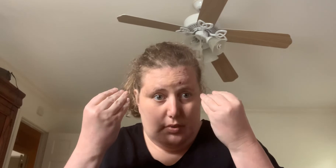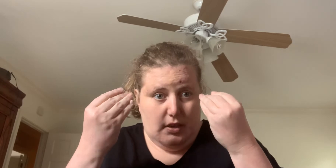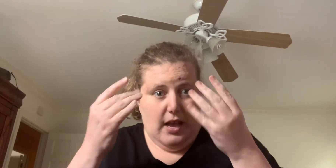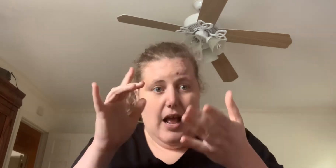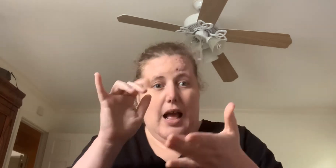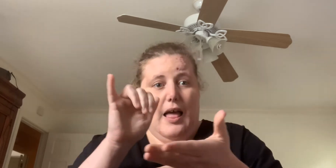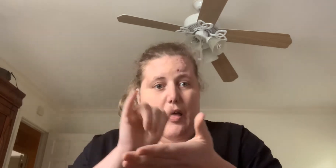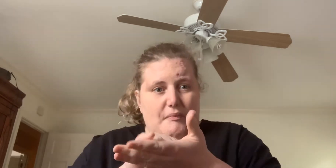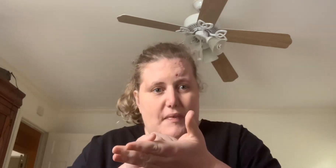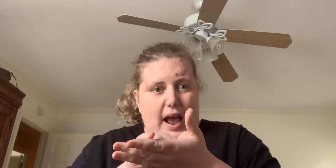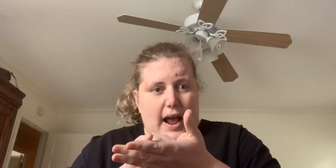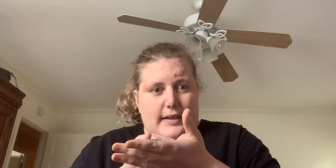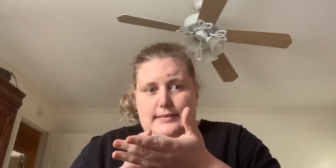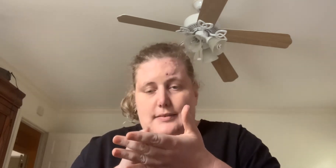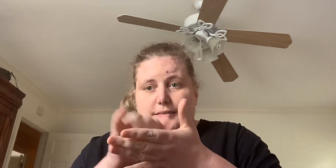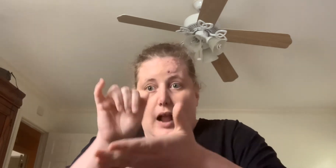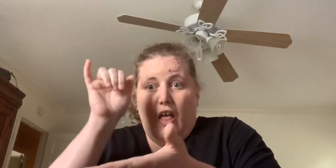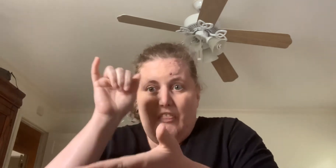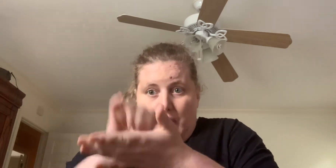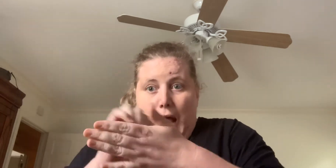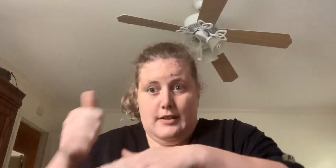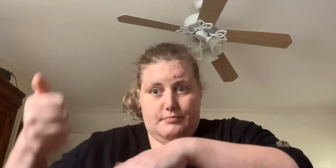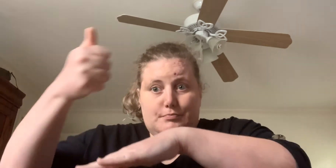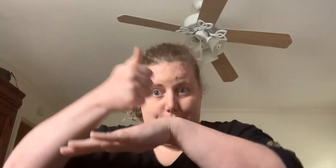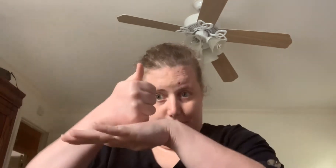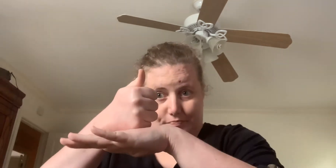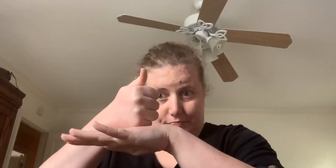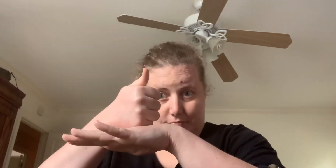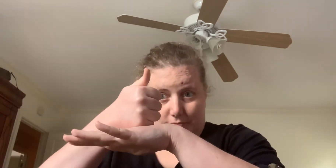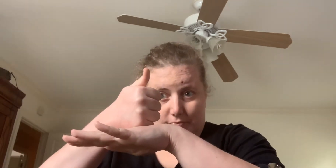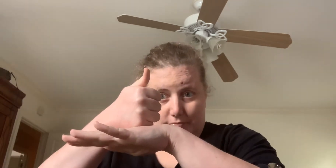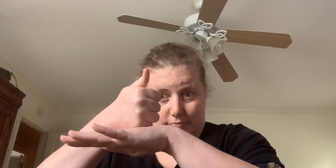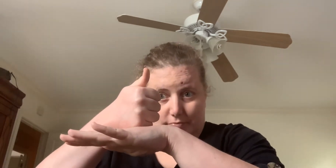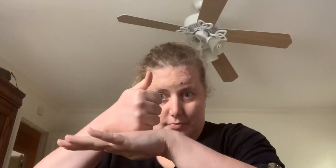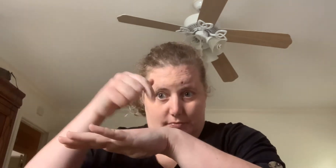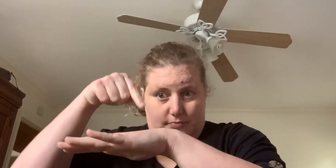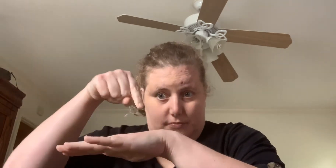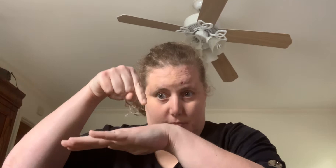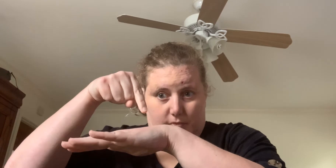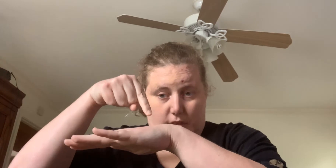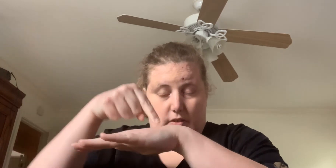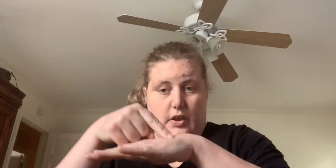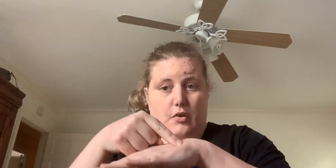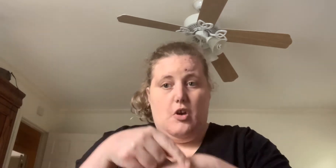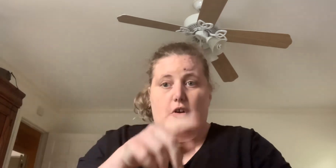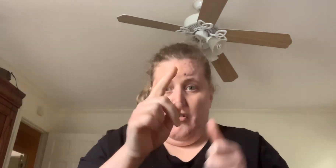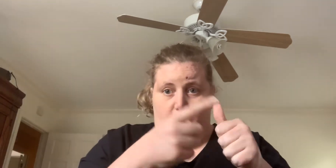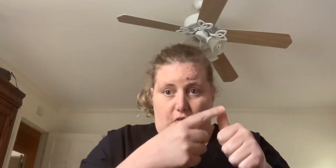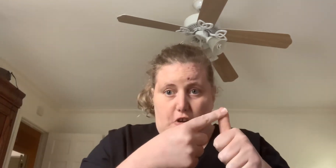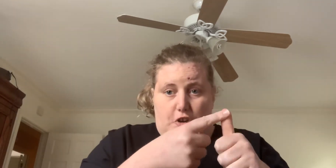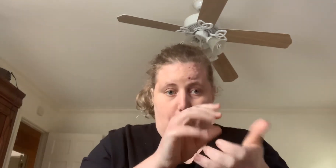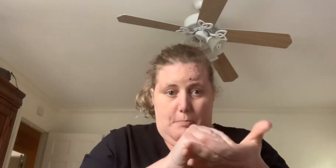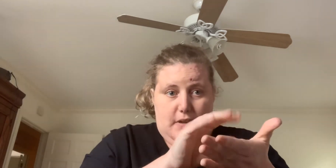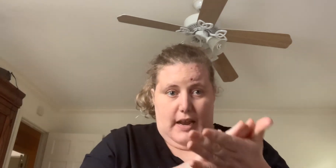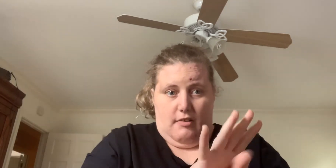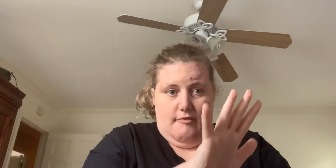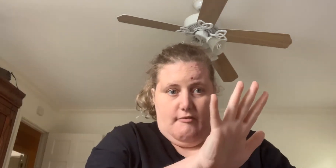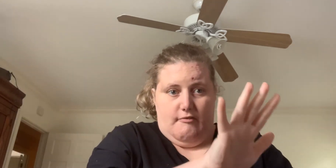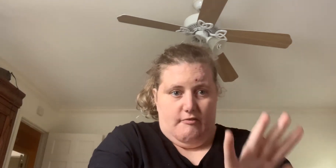value that's on the top of the ratio. So I want to know how many moles of nitrogen do I need. So that's going to be the top part of my